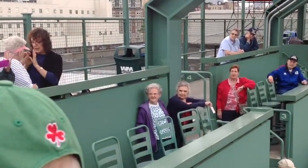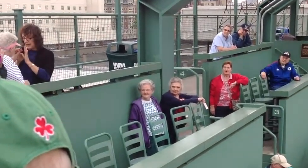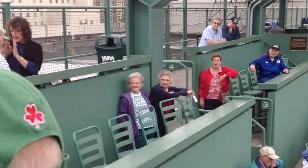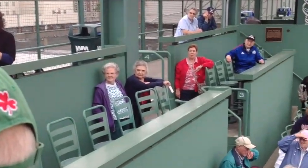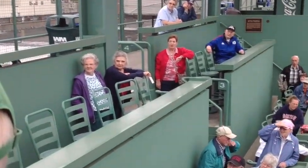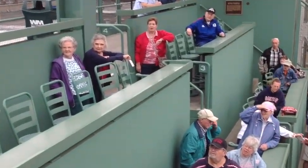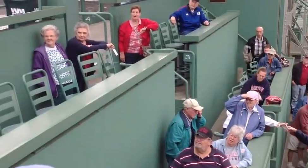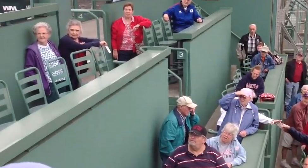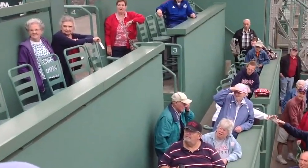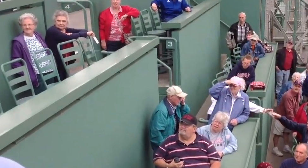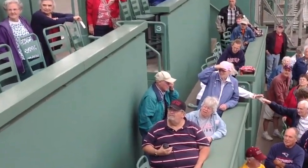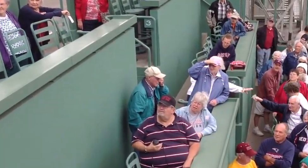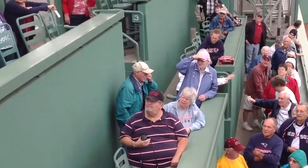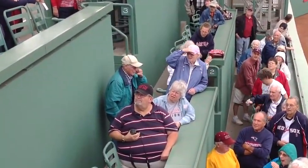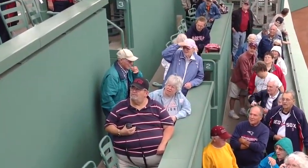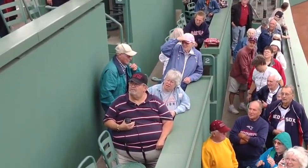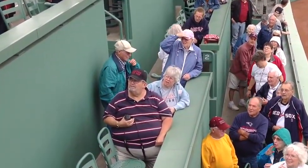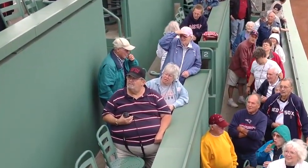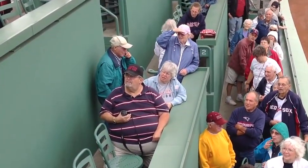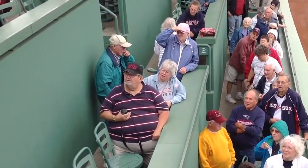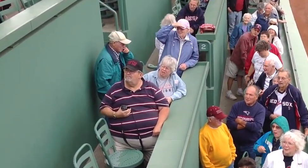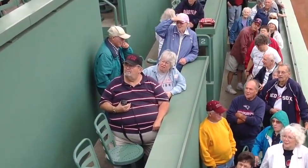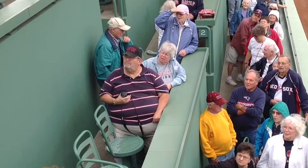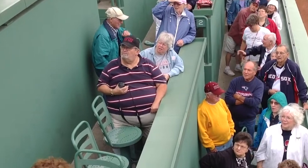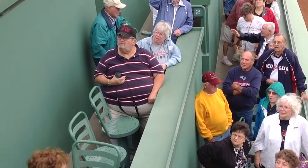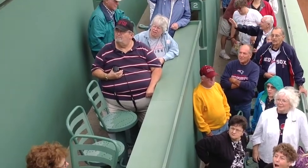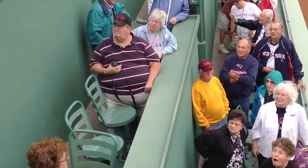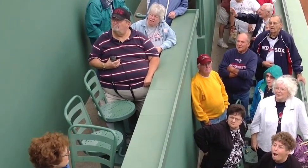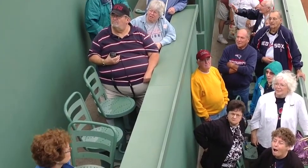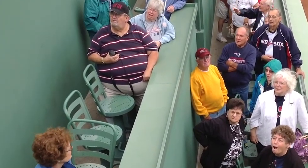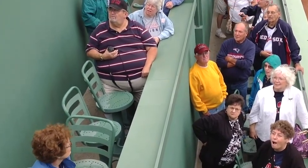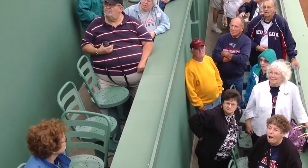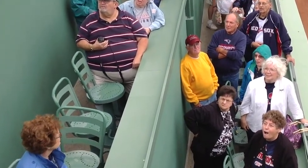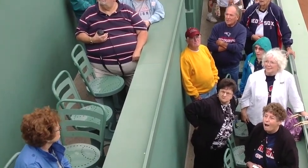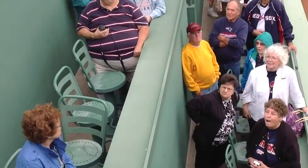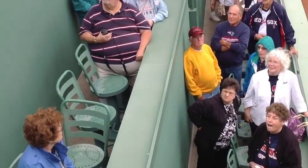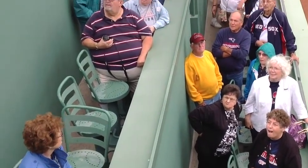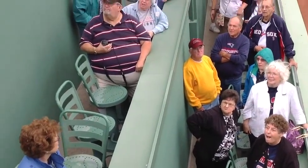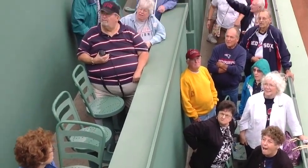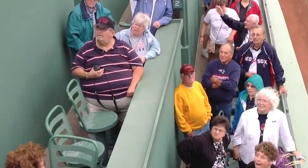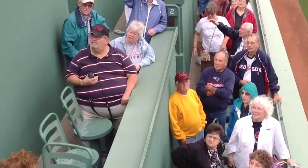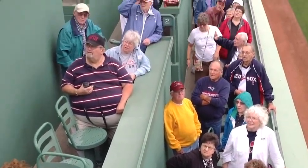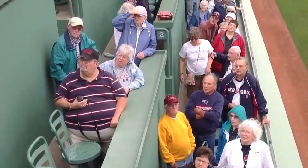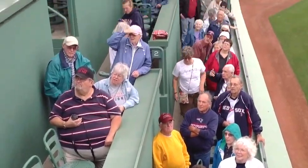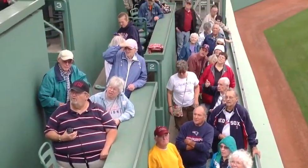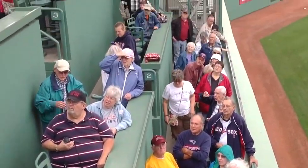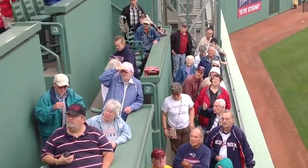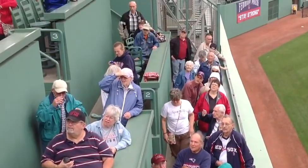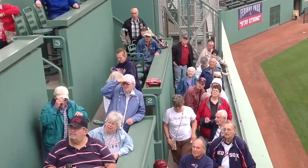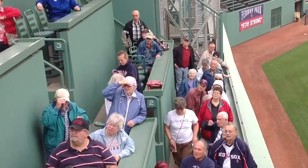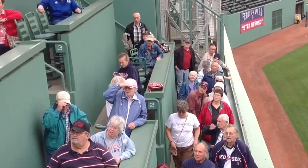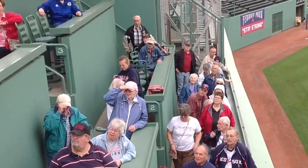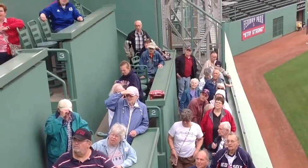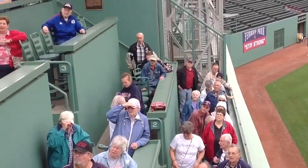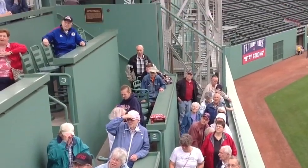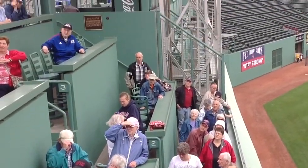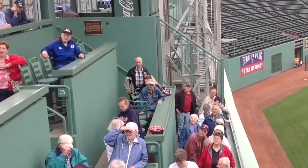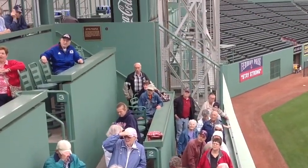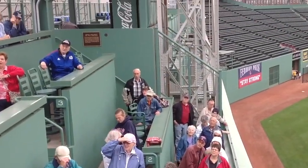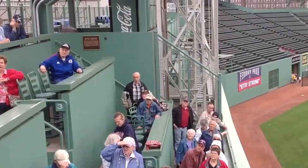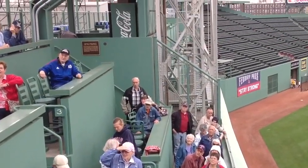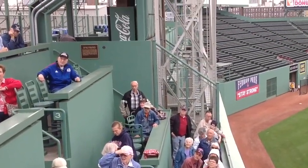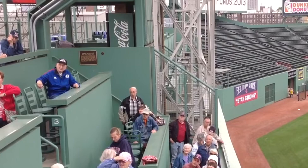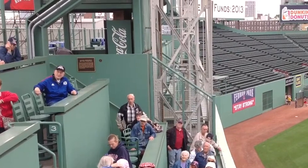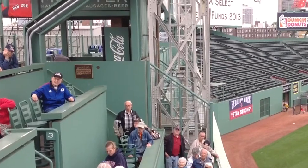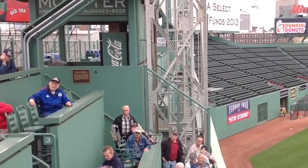buy 4 seats for 1 game only. No season ticket holders